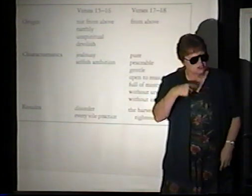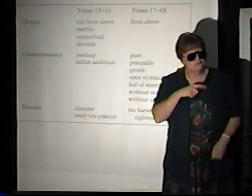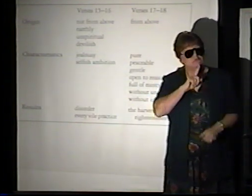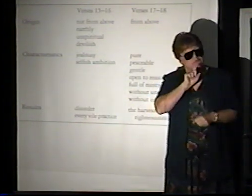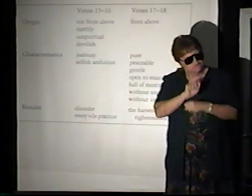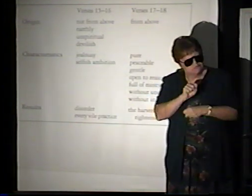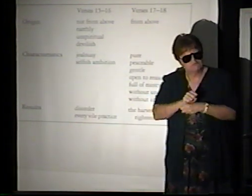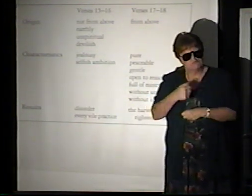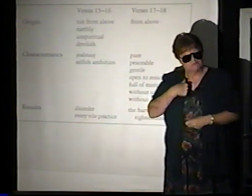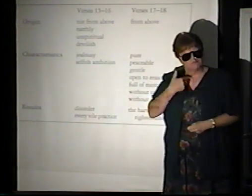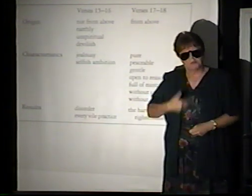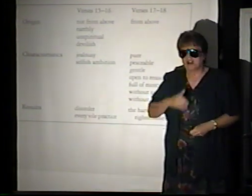fear.